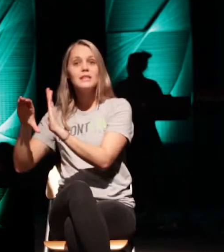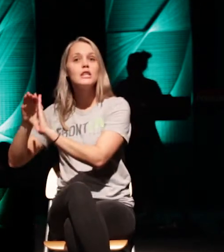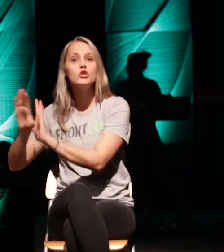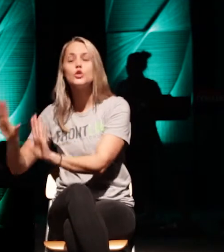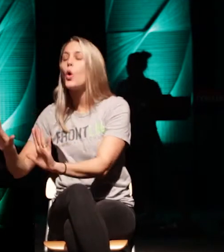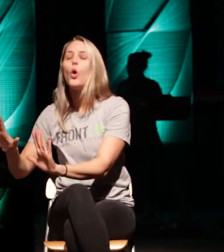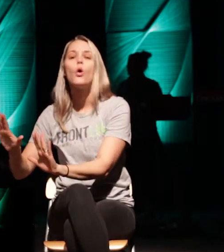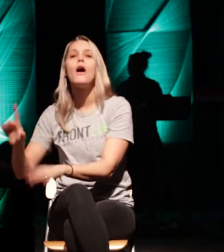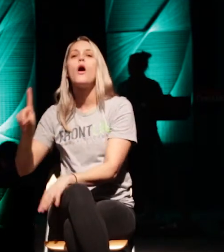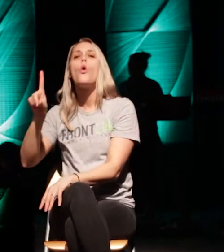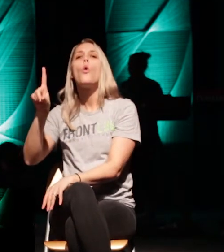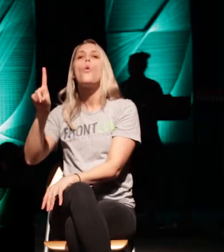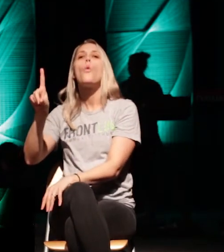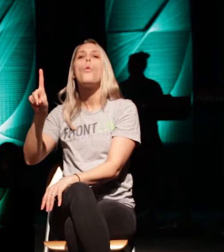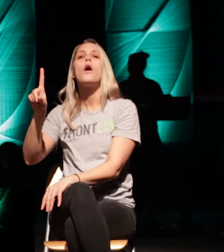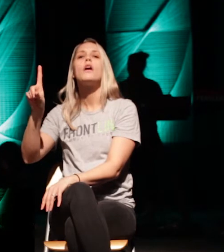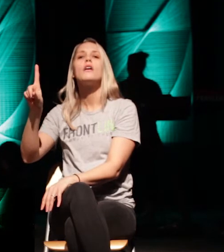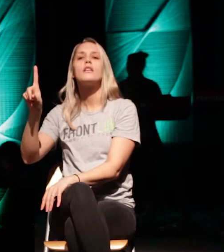120,001. Who is that one?